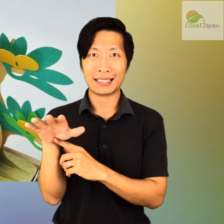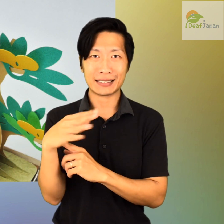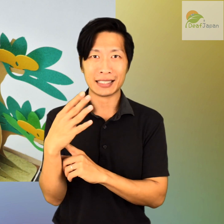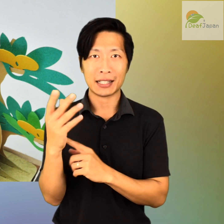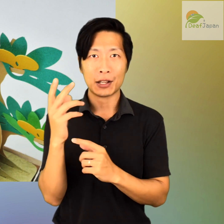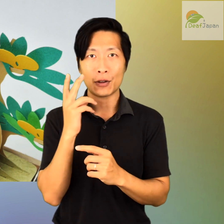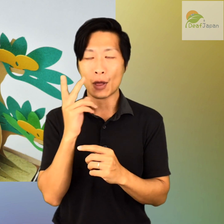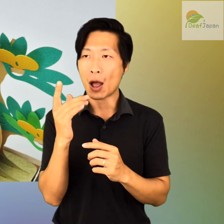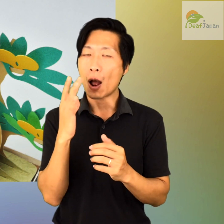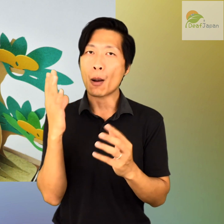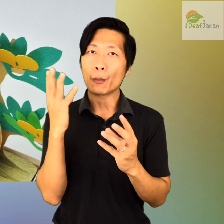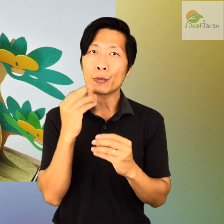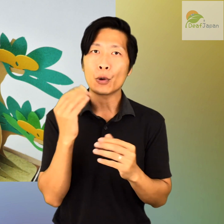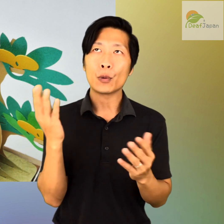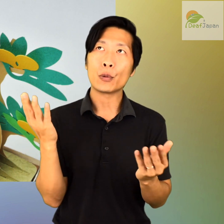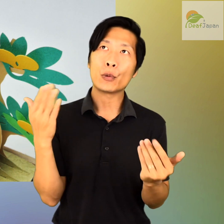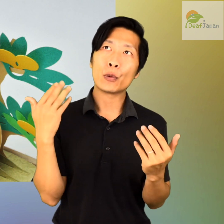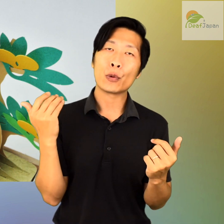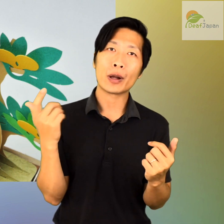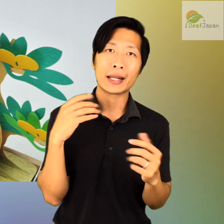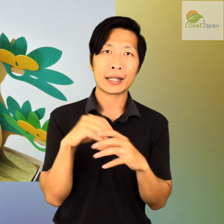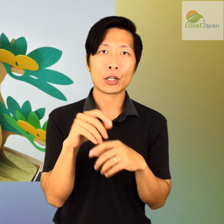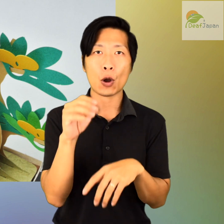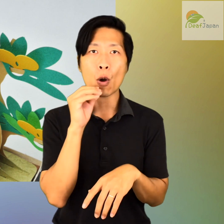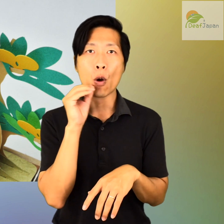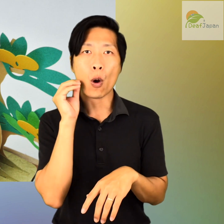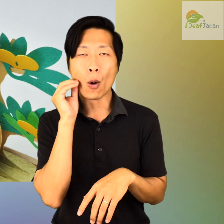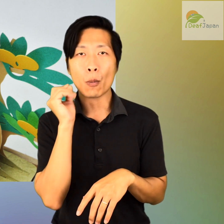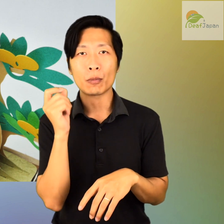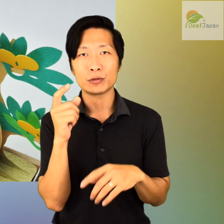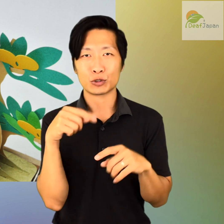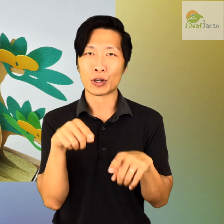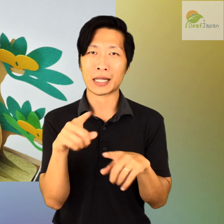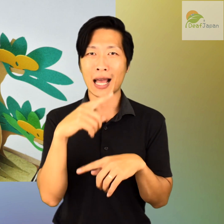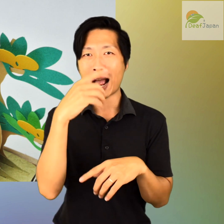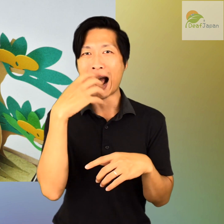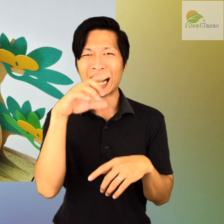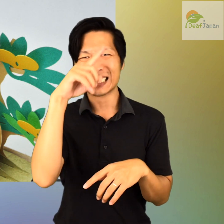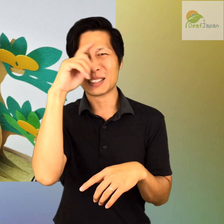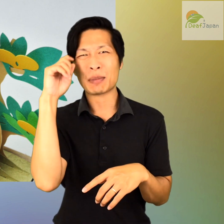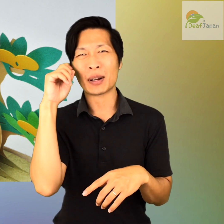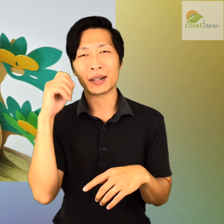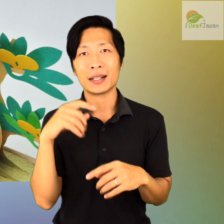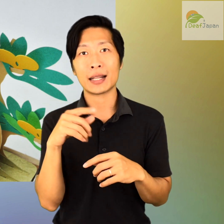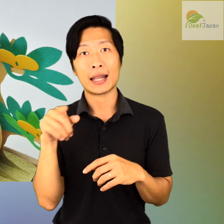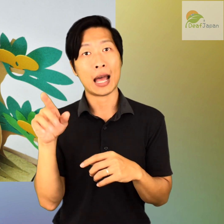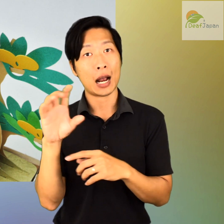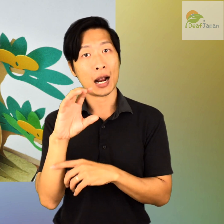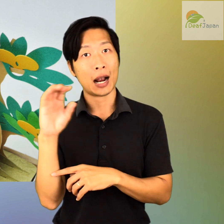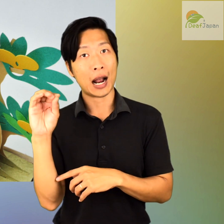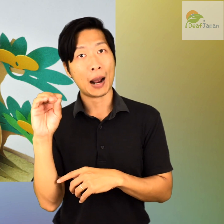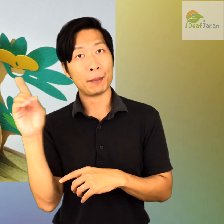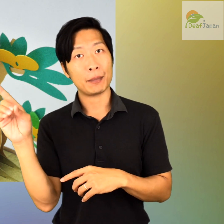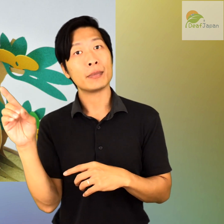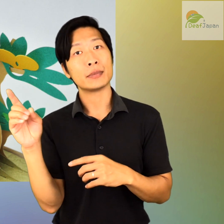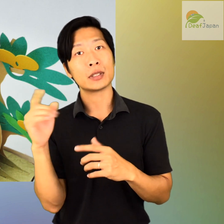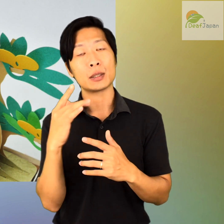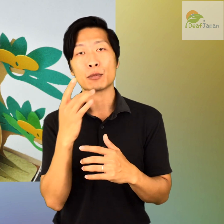deep evergreen leaves, the paper tree brings an air of coolness to your home or workspace in the hot summer months.